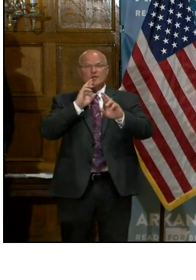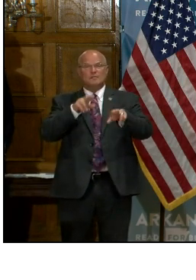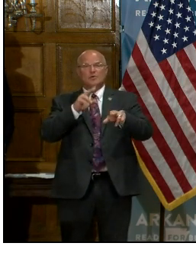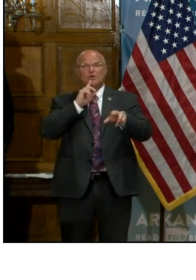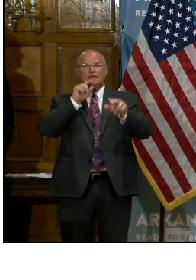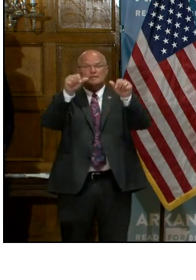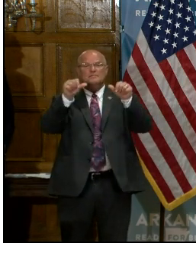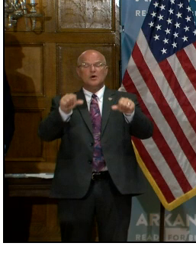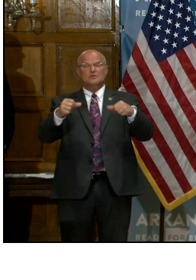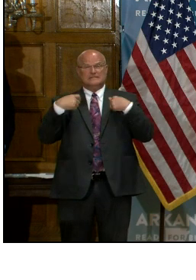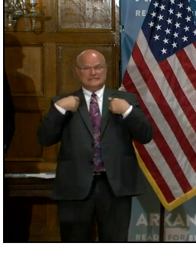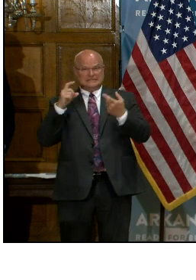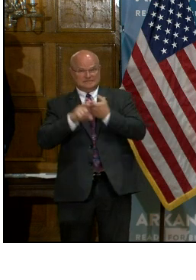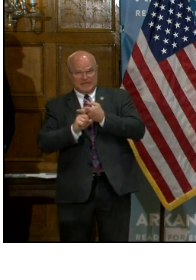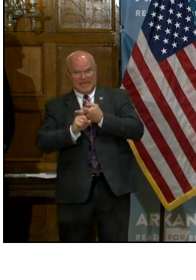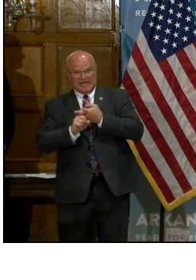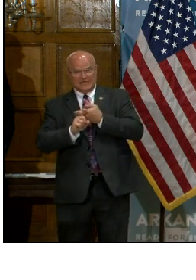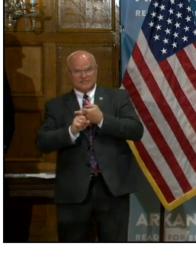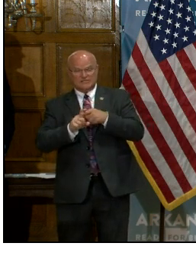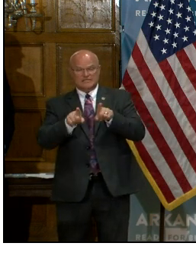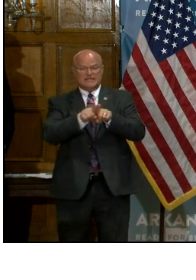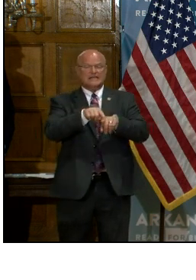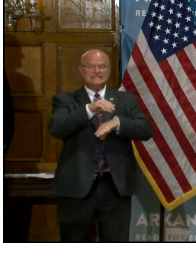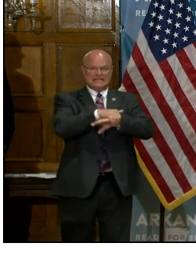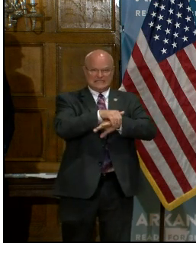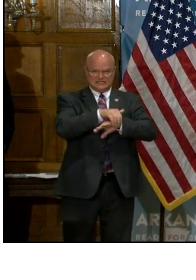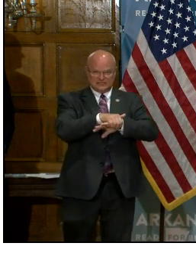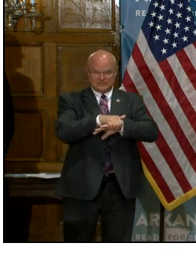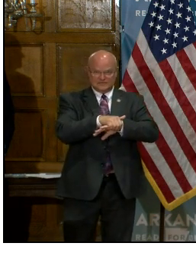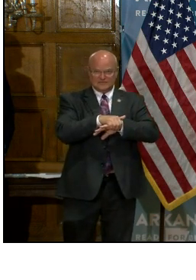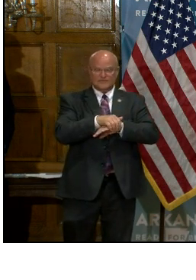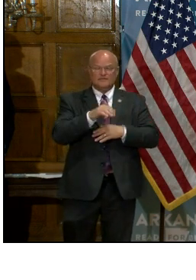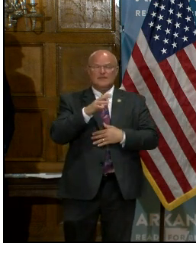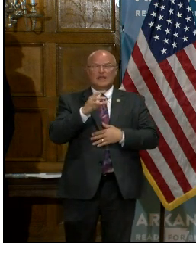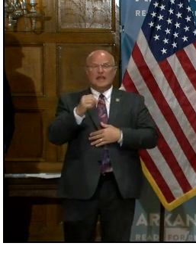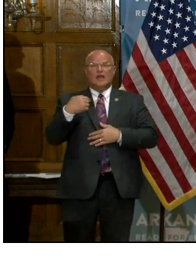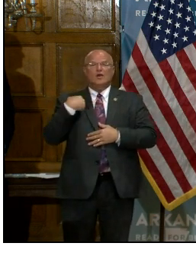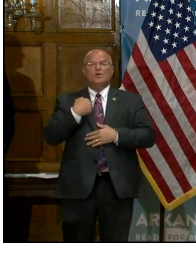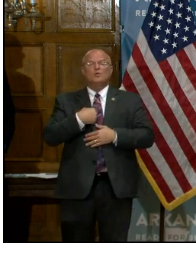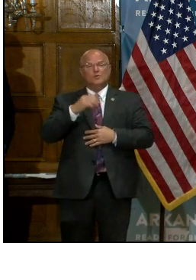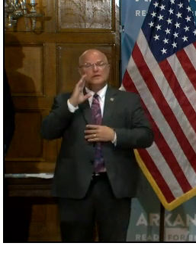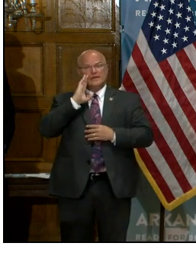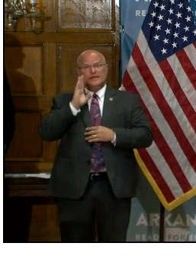report is posted in Spanish language as well as English, and we